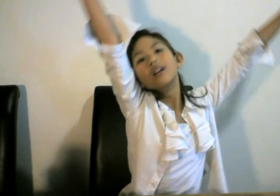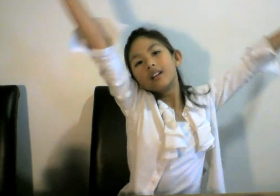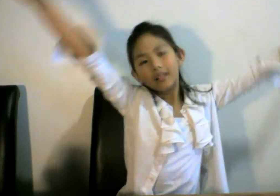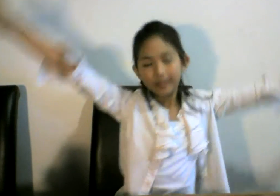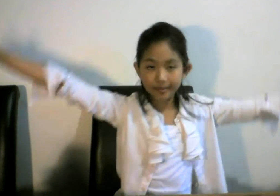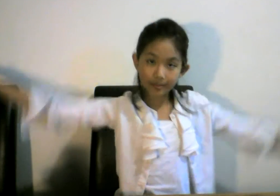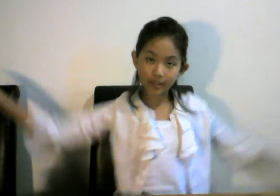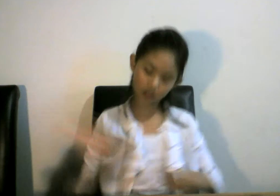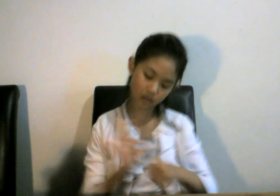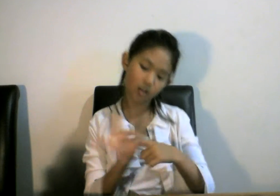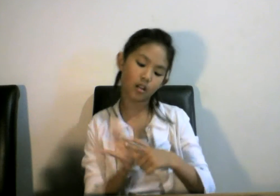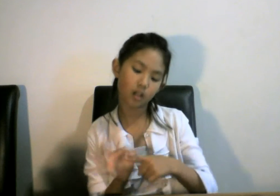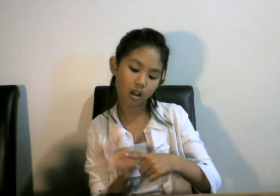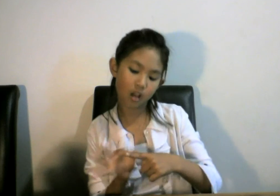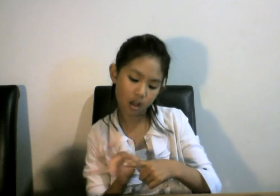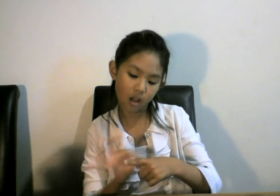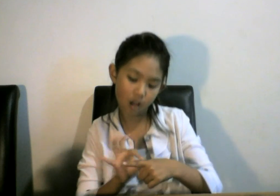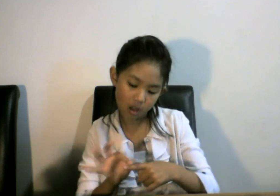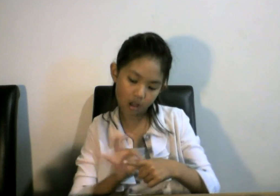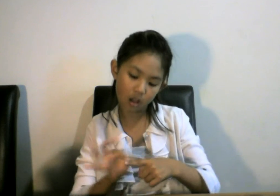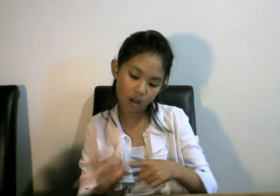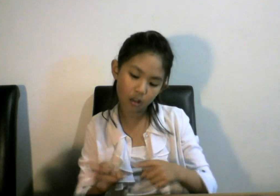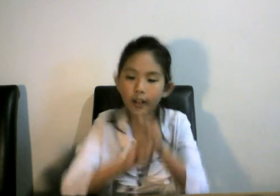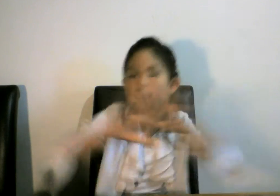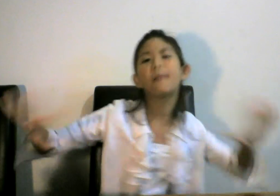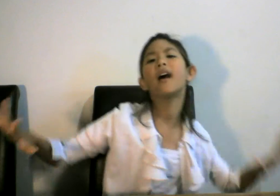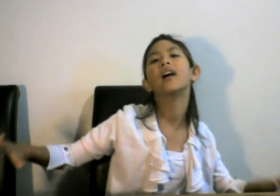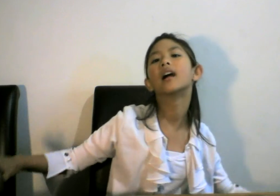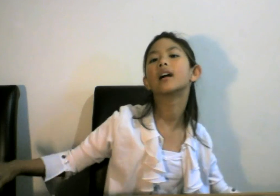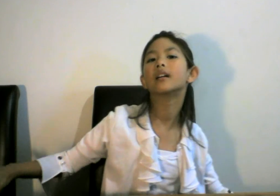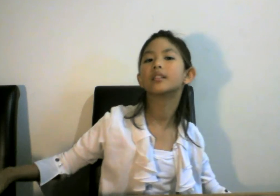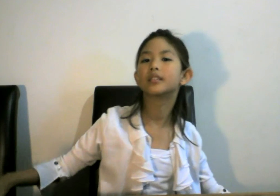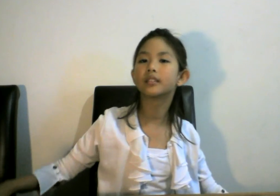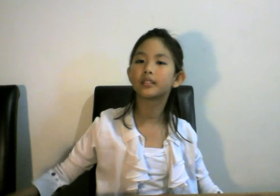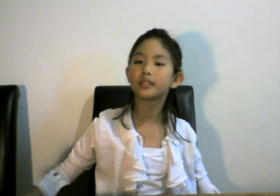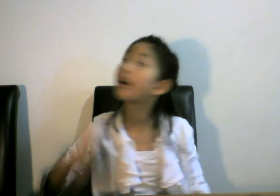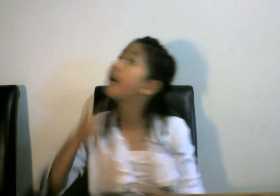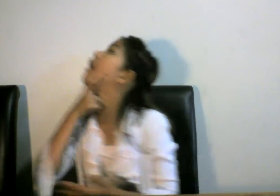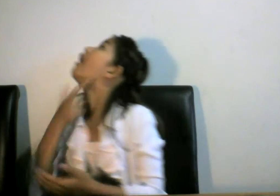firework. Come on, let your colors burst. Make 'em go